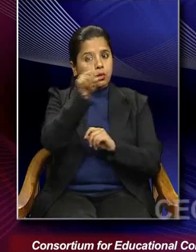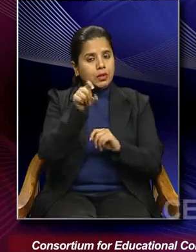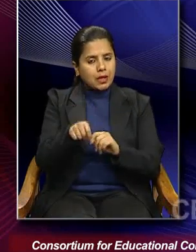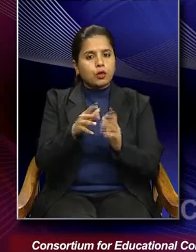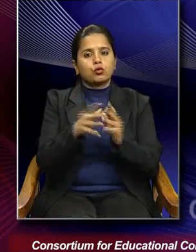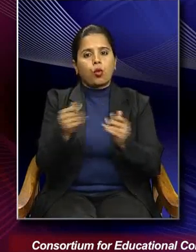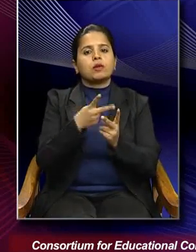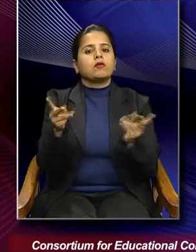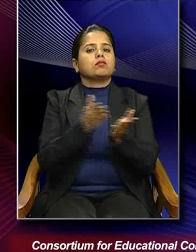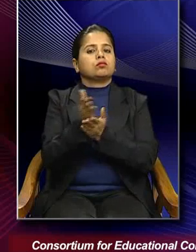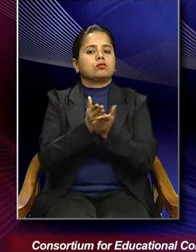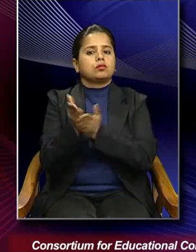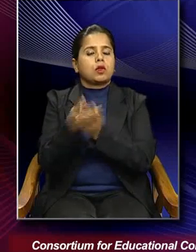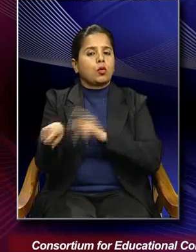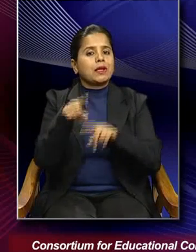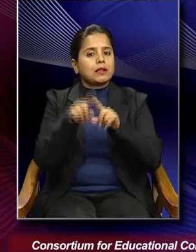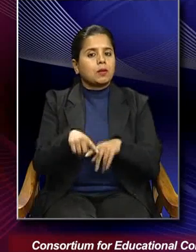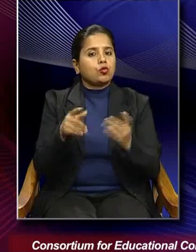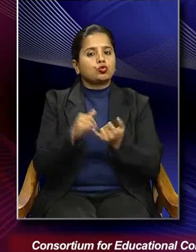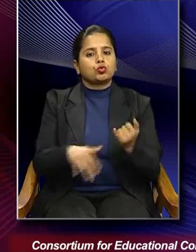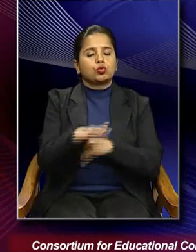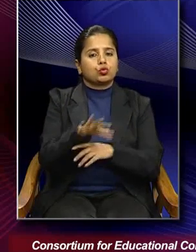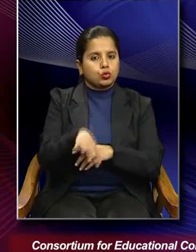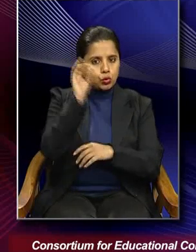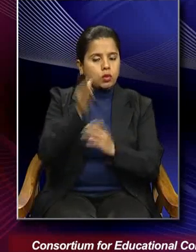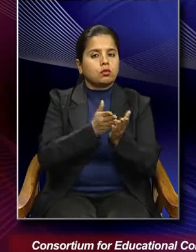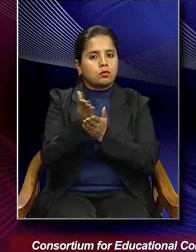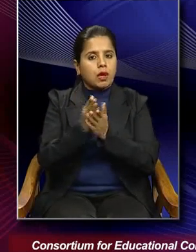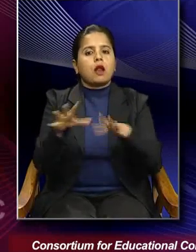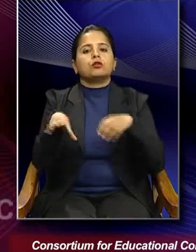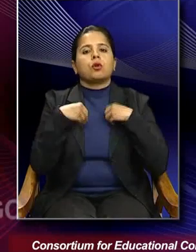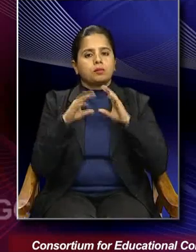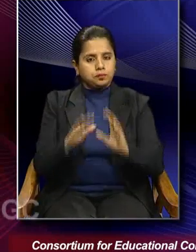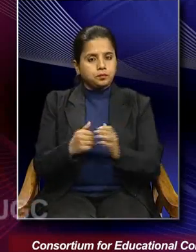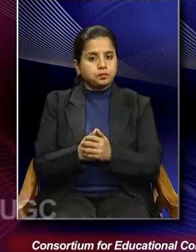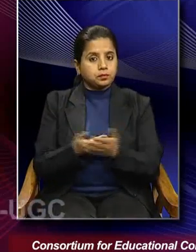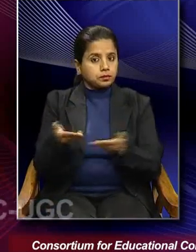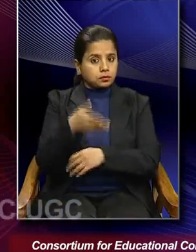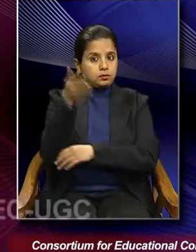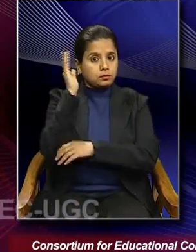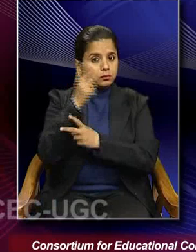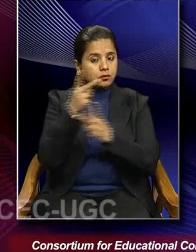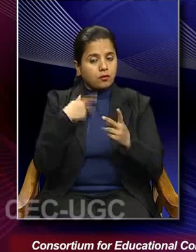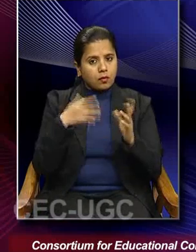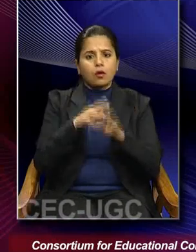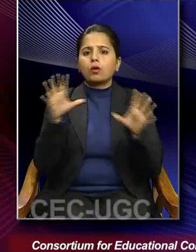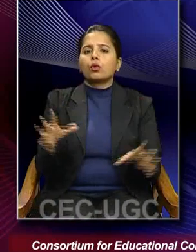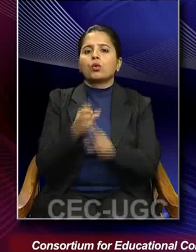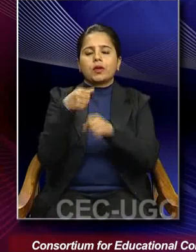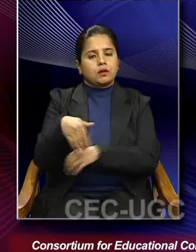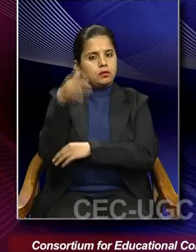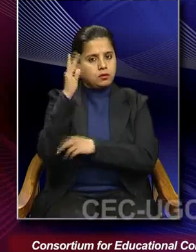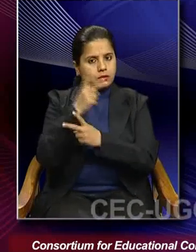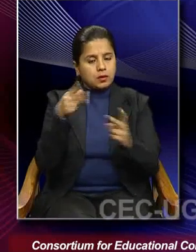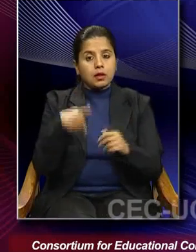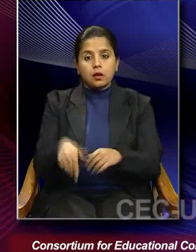ways depending upon the type of social choice mechanism adopted. So, in this we'll conclude this lecture.